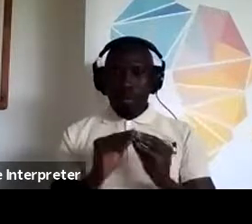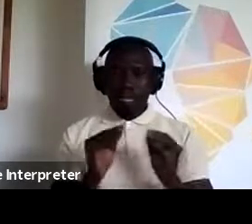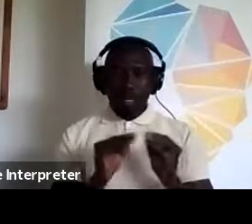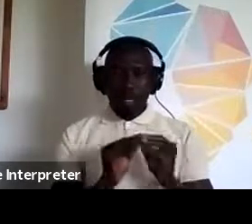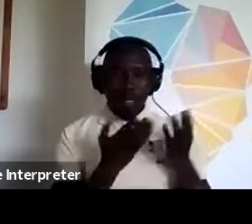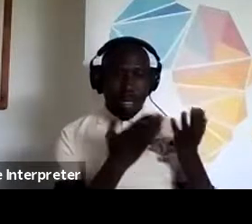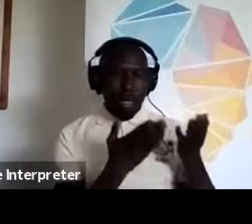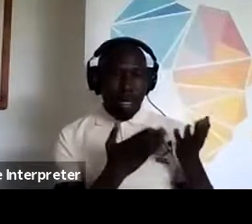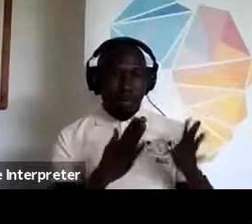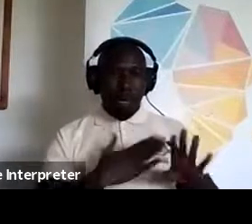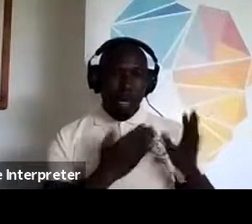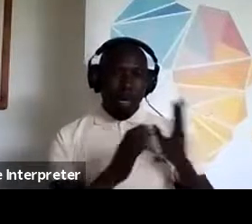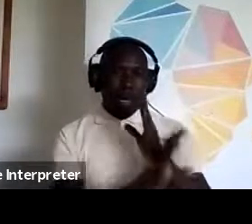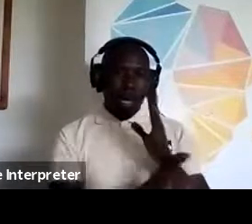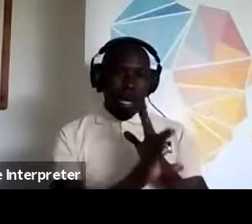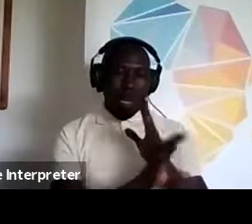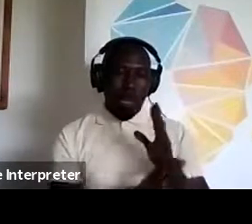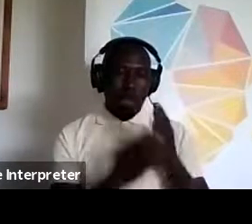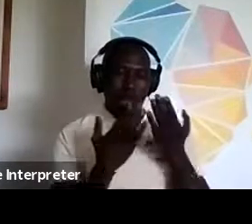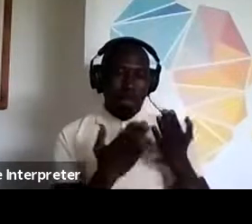in Mozambique, because